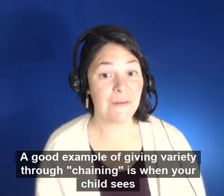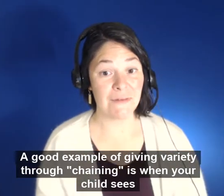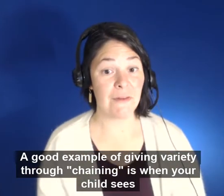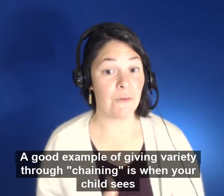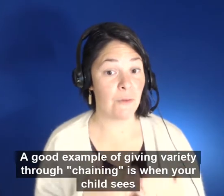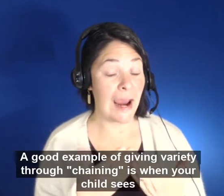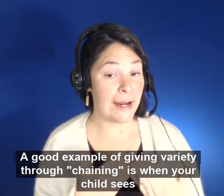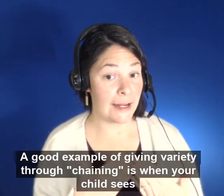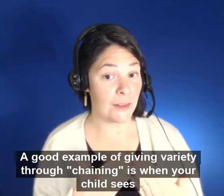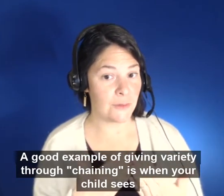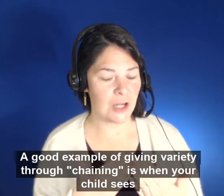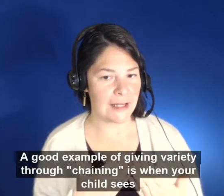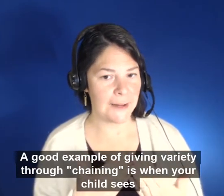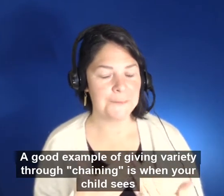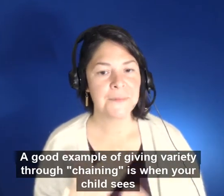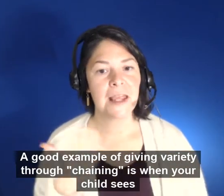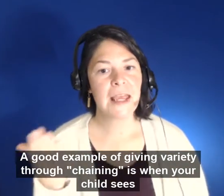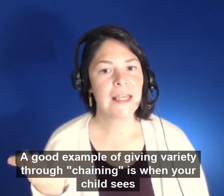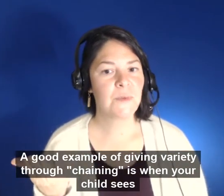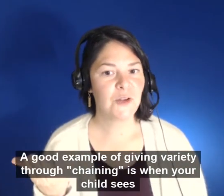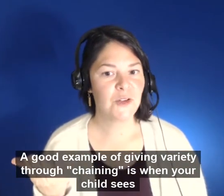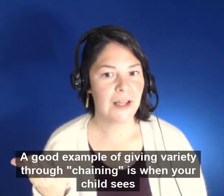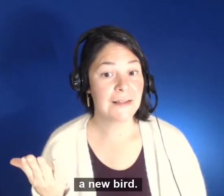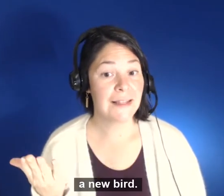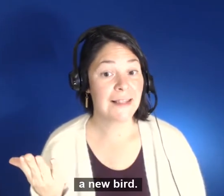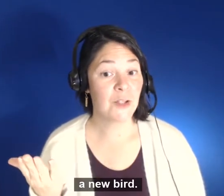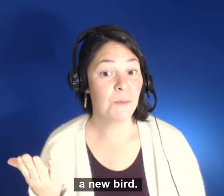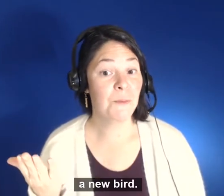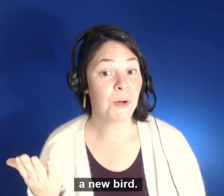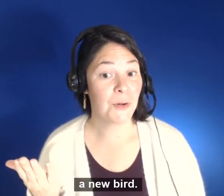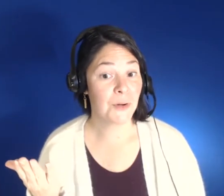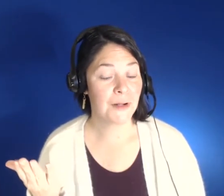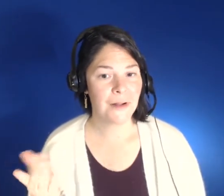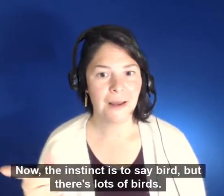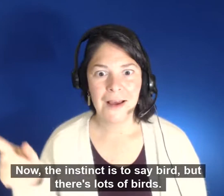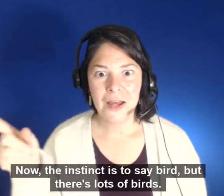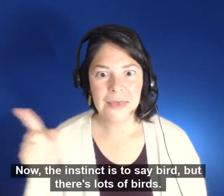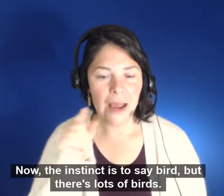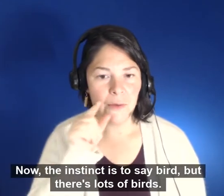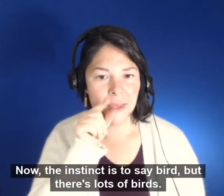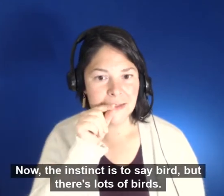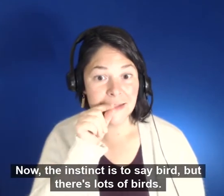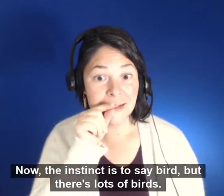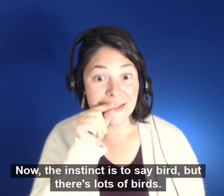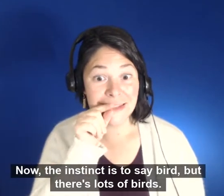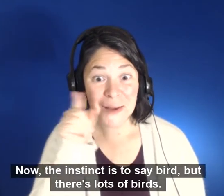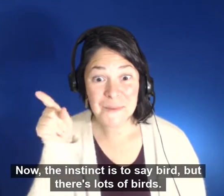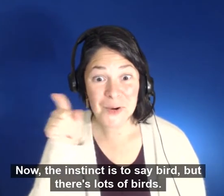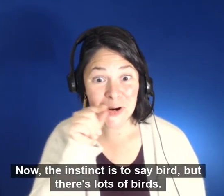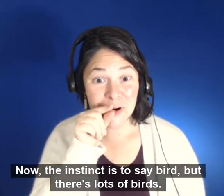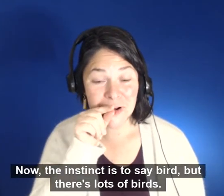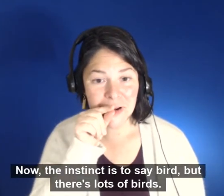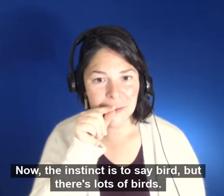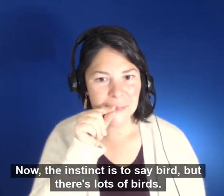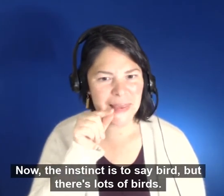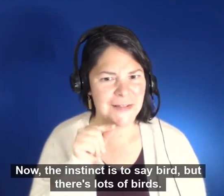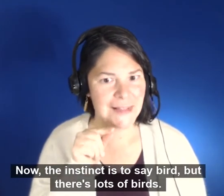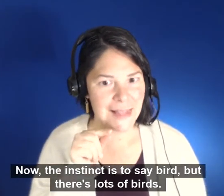example of giving variety through chaining is when your child sees a new bird. Now, the instinct is to say bird, but there's lots